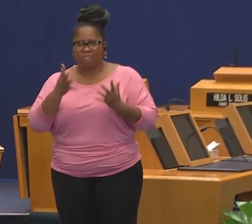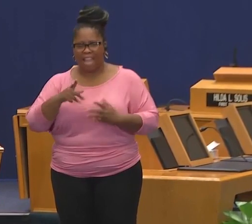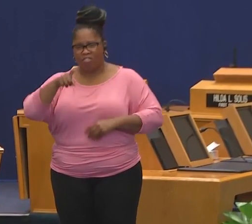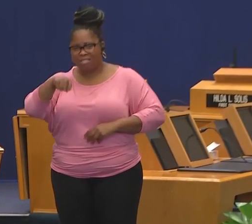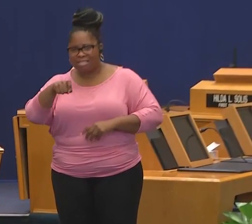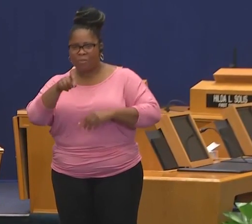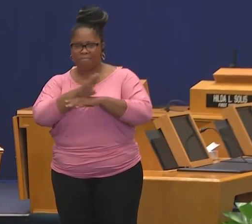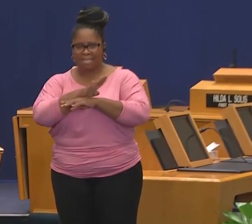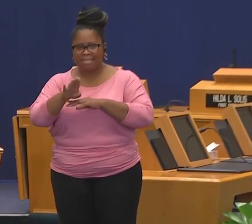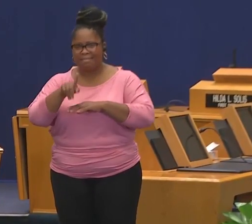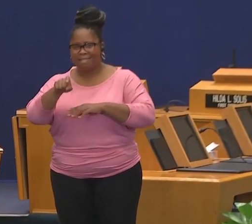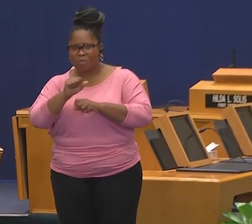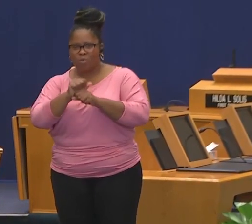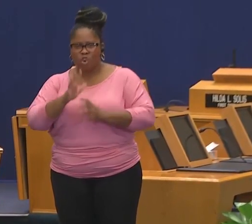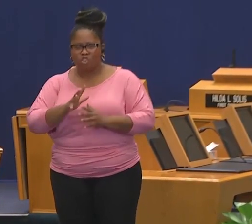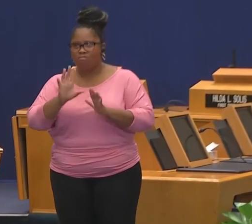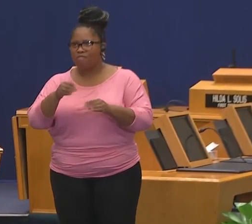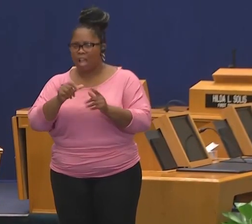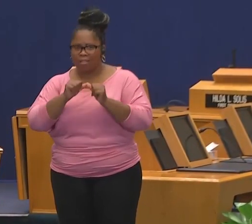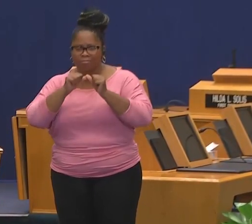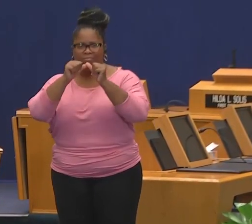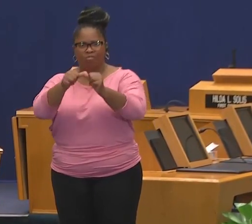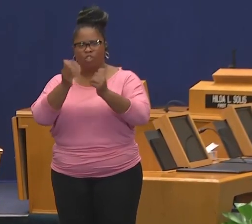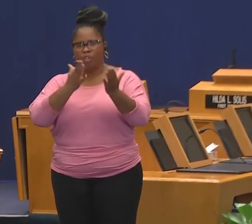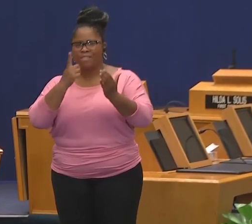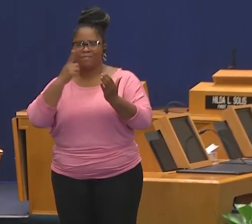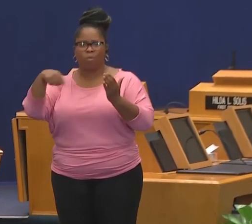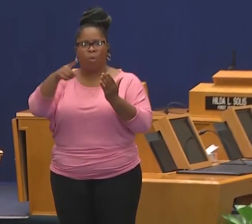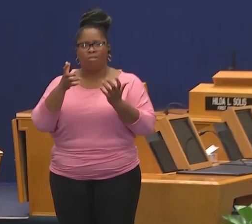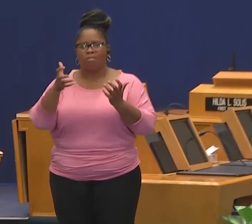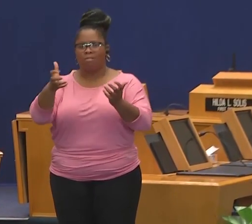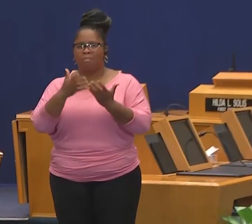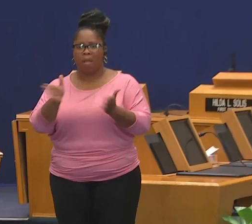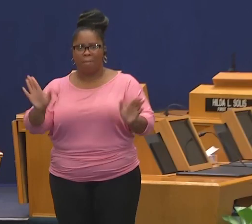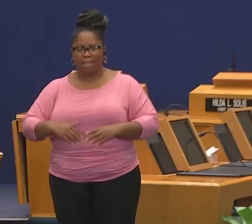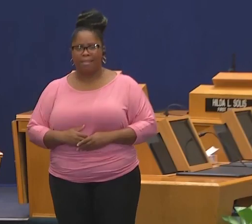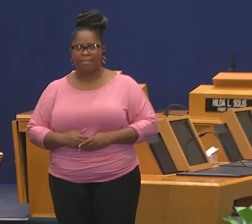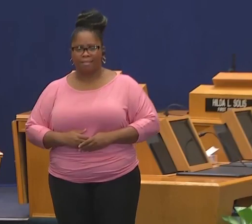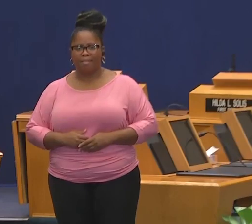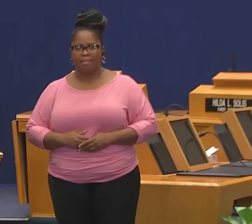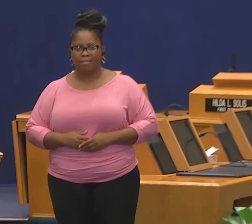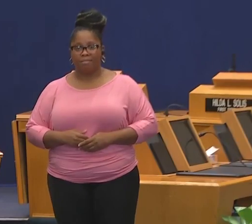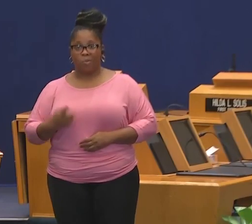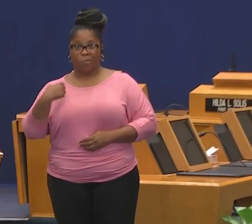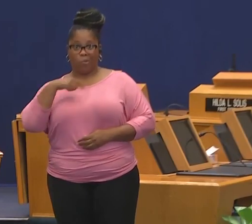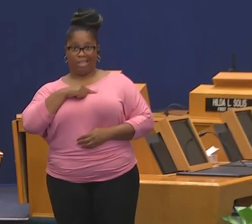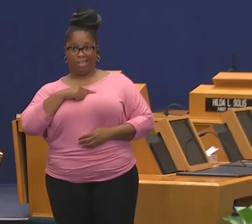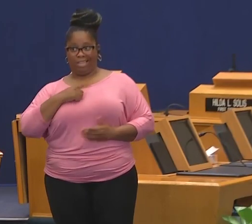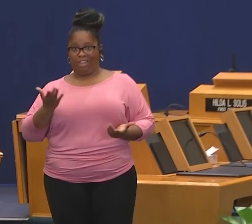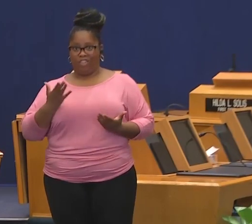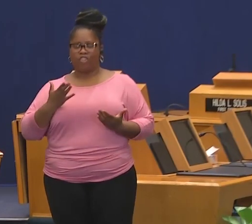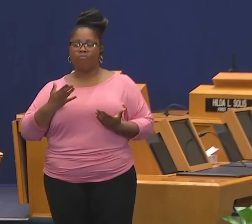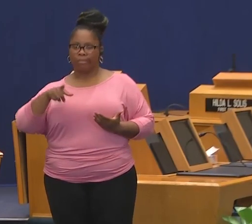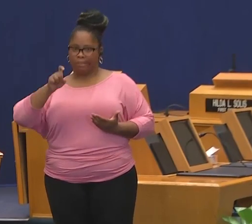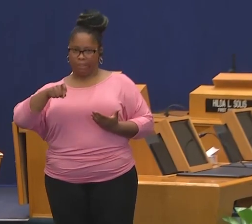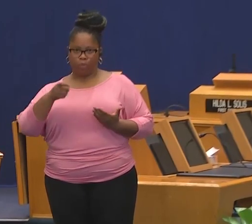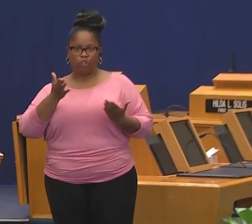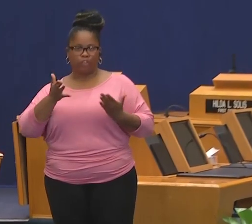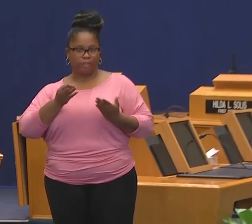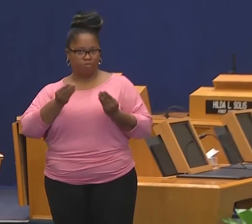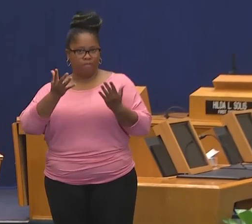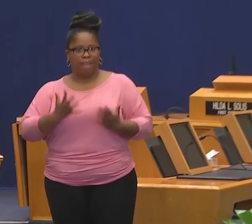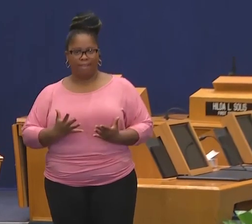to provide essential services to the public. We, too, are an essential service provider. I